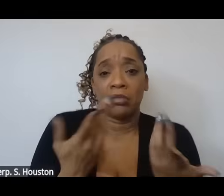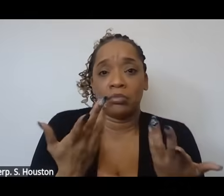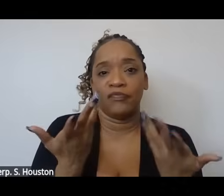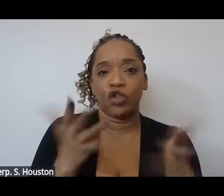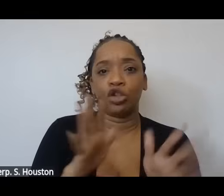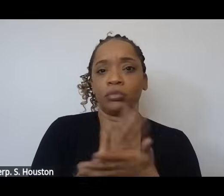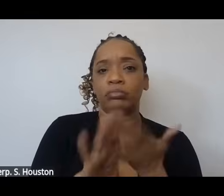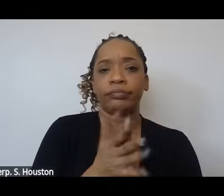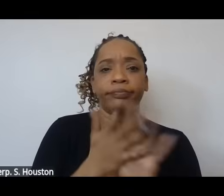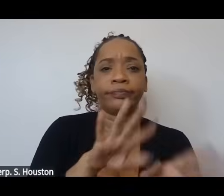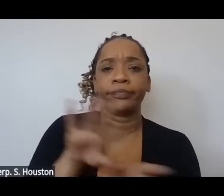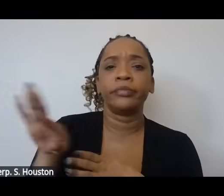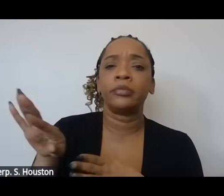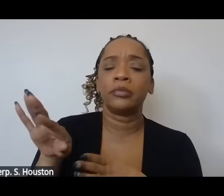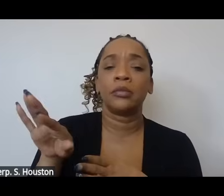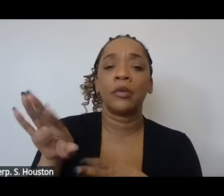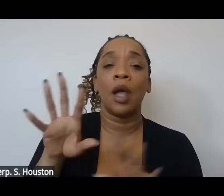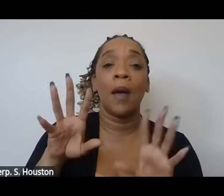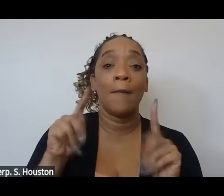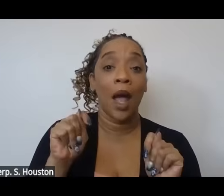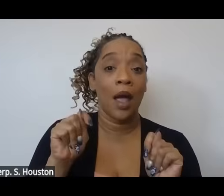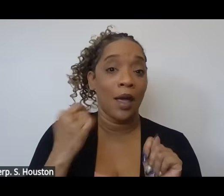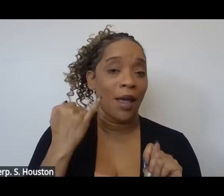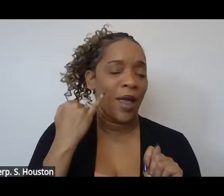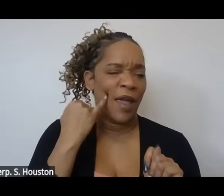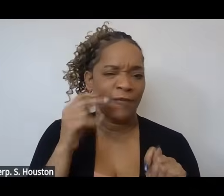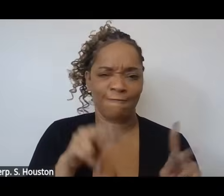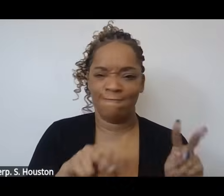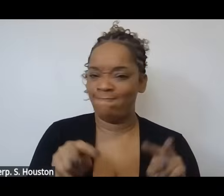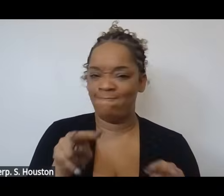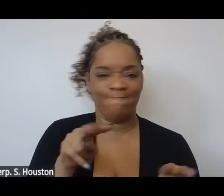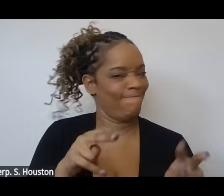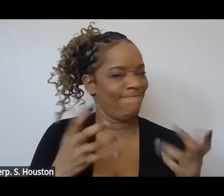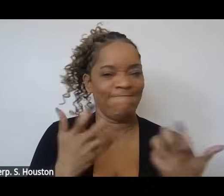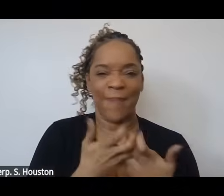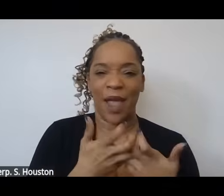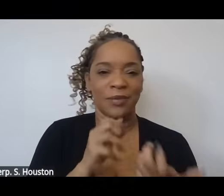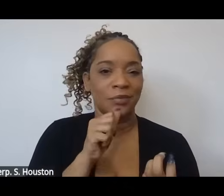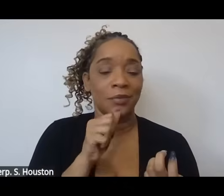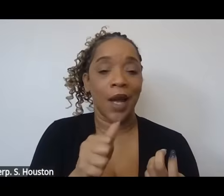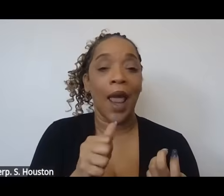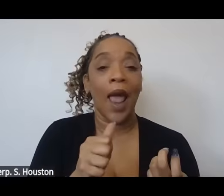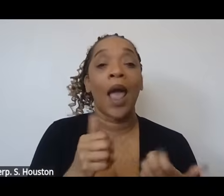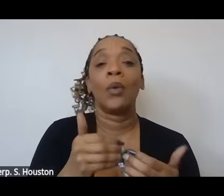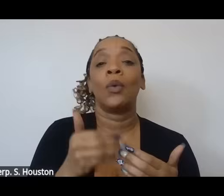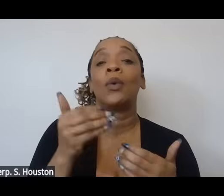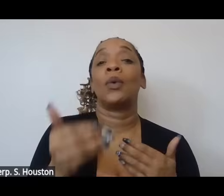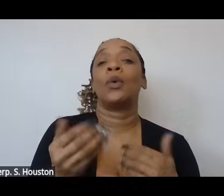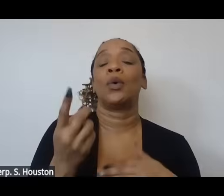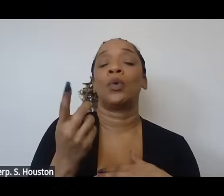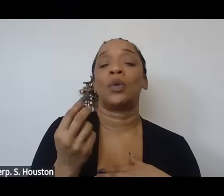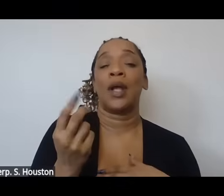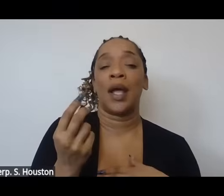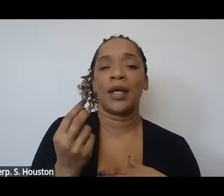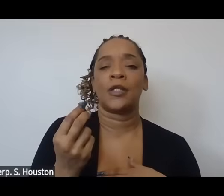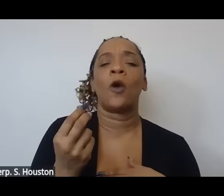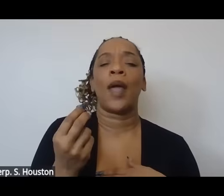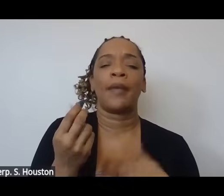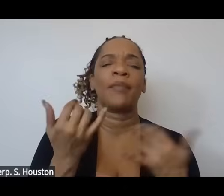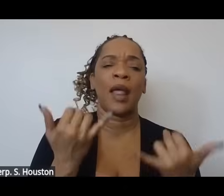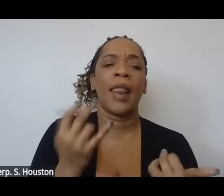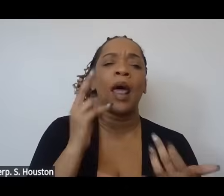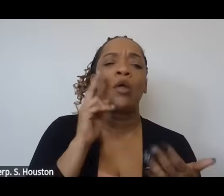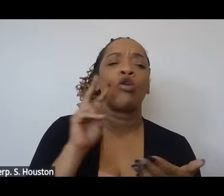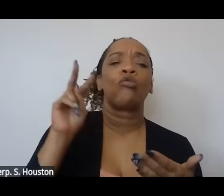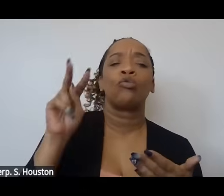But if we determine they did not match, I think the next step would be, okay, let's compare these to the exemplar signature,